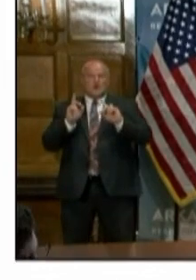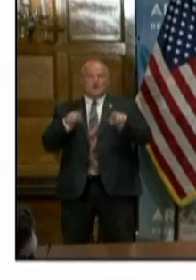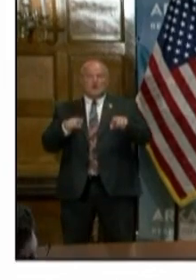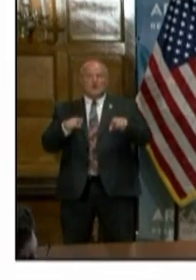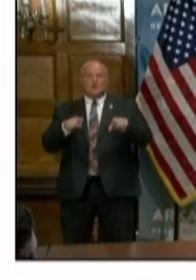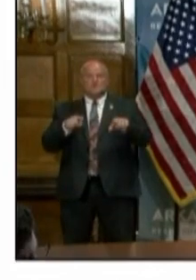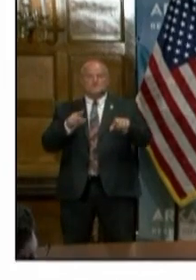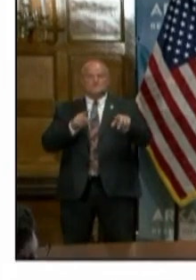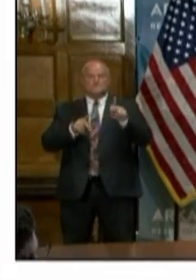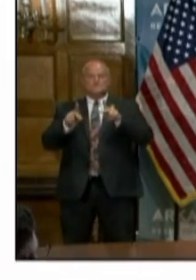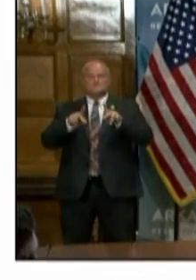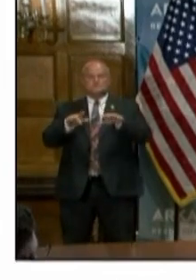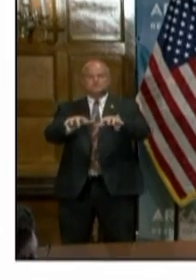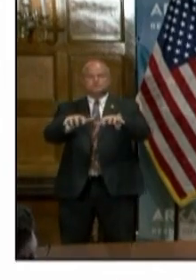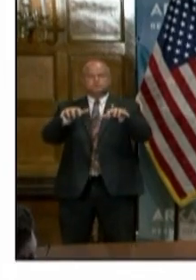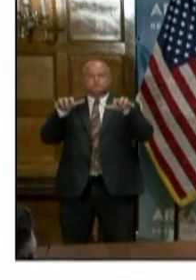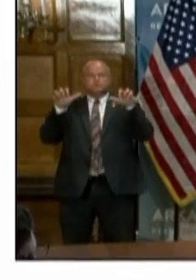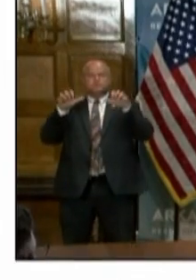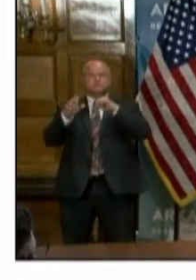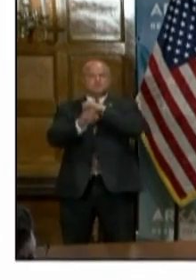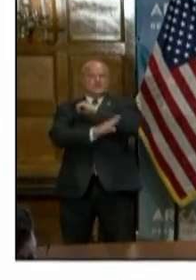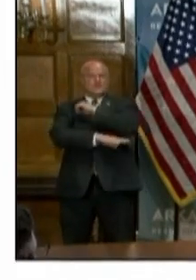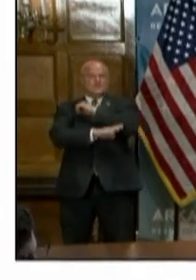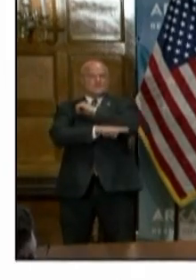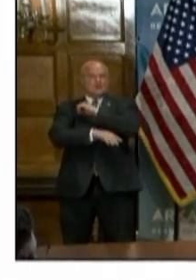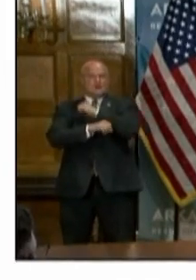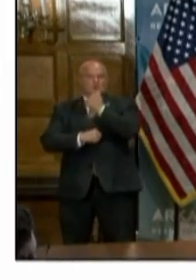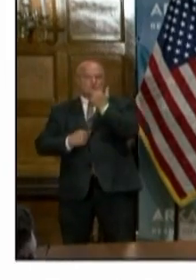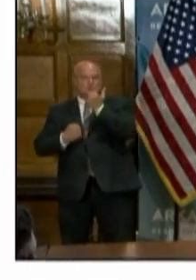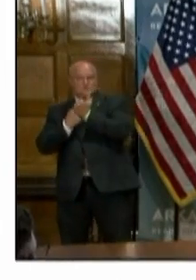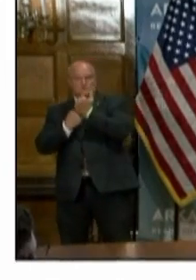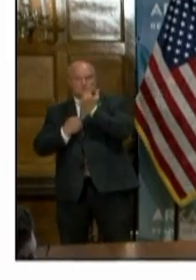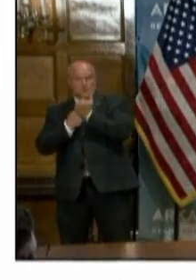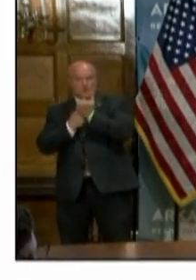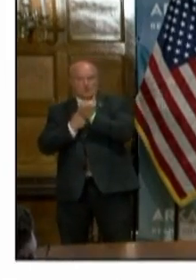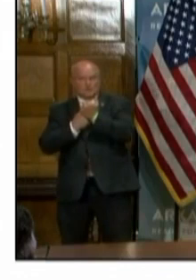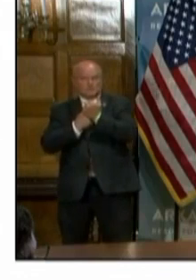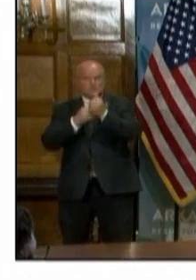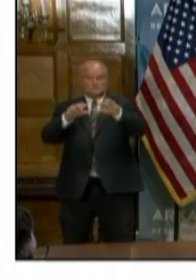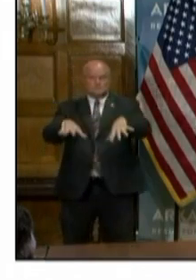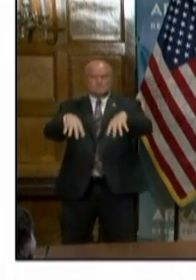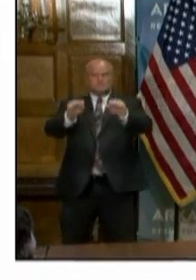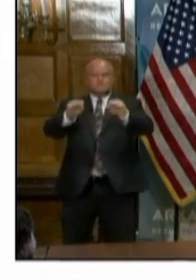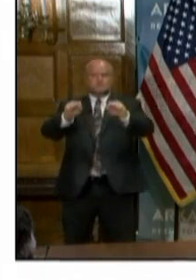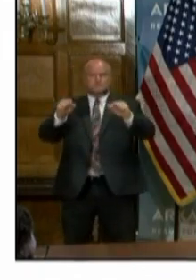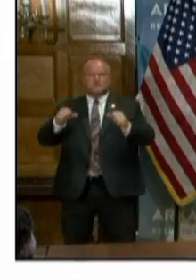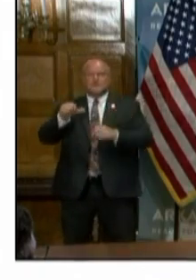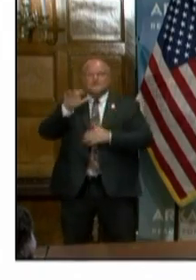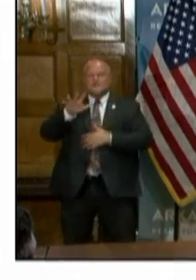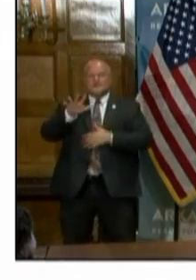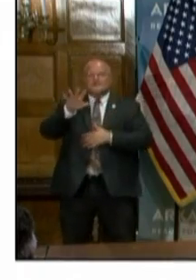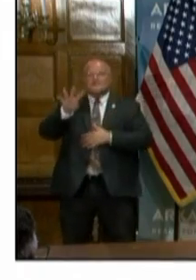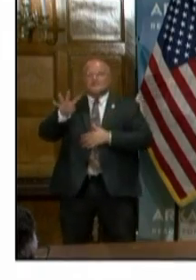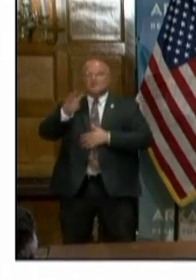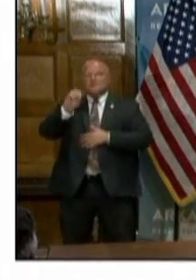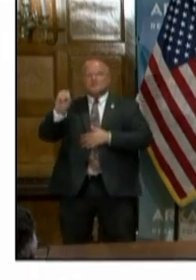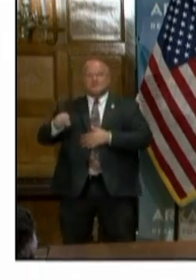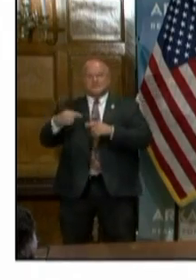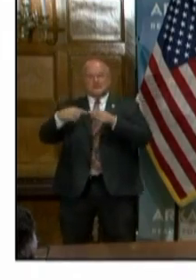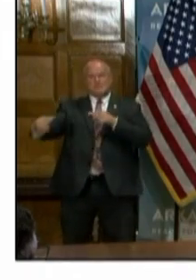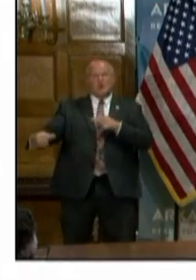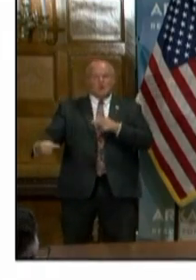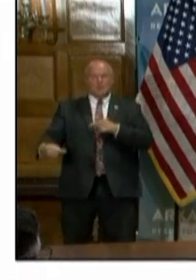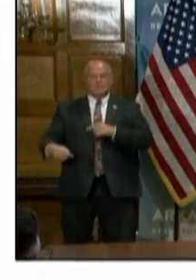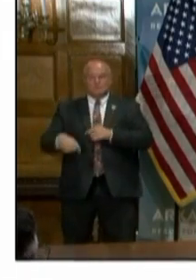going to one this fall? Or I guess more specifically, do you favor or oppose large events resuming this fall? 54% oppose